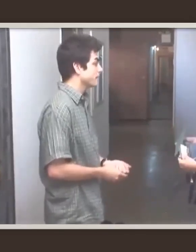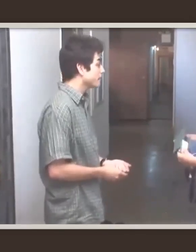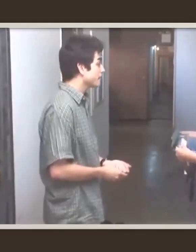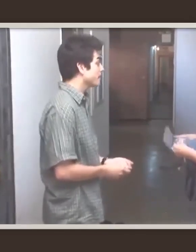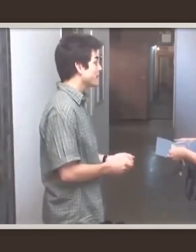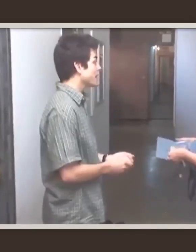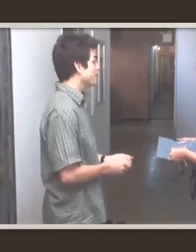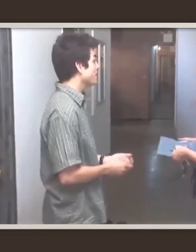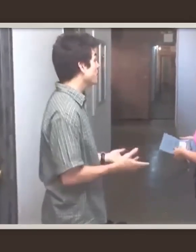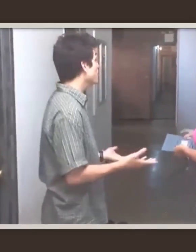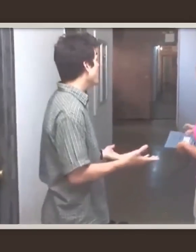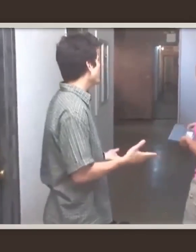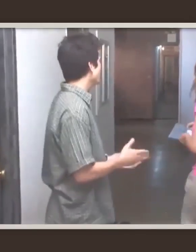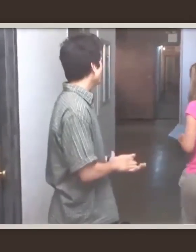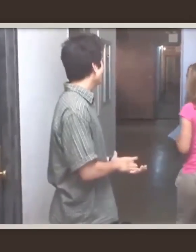Bye. Goodbye.